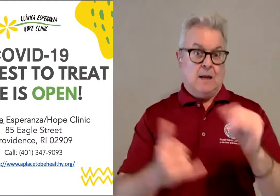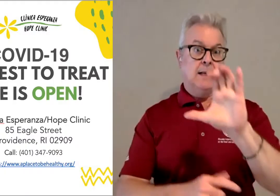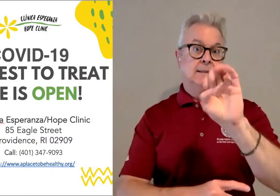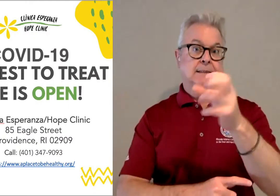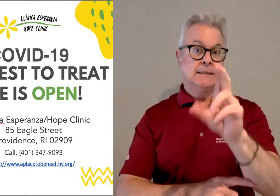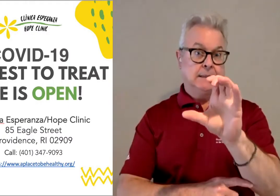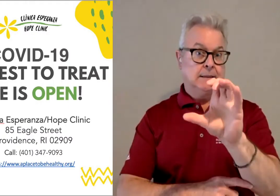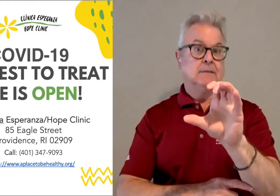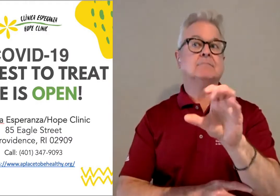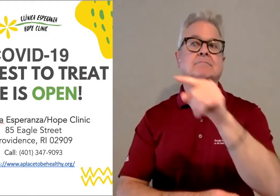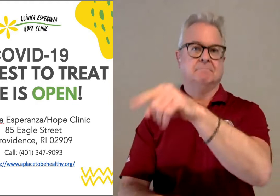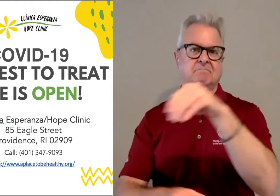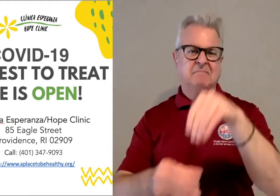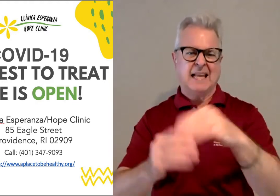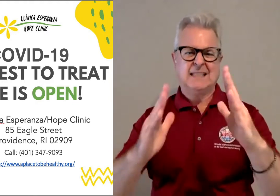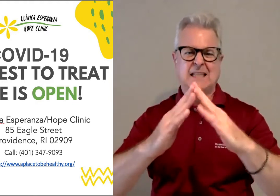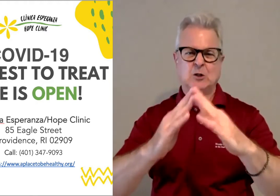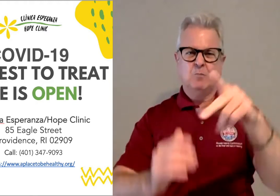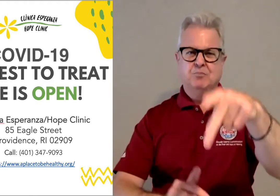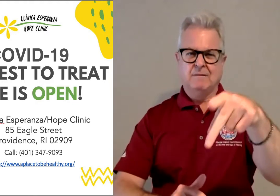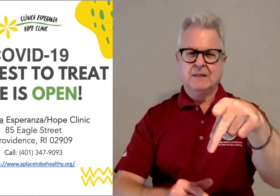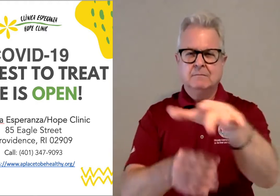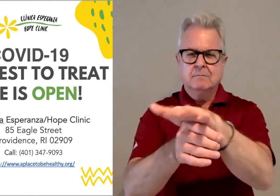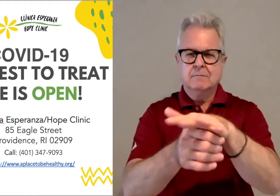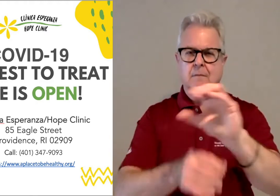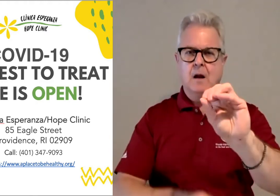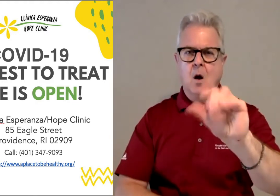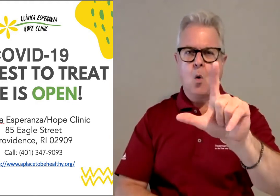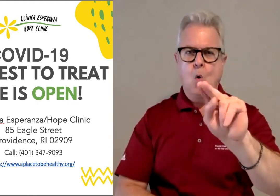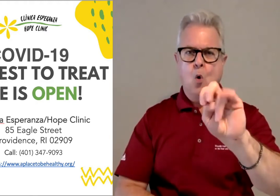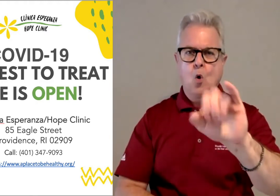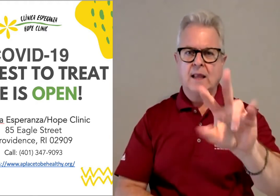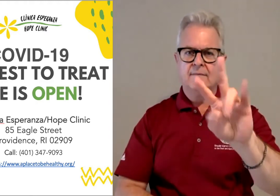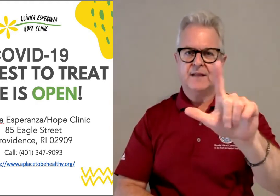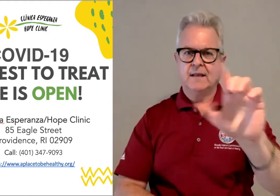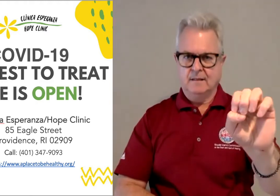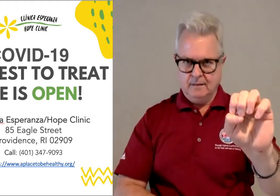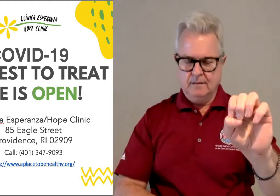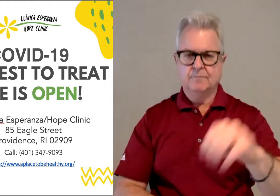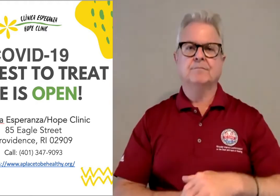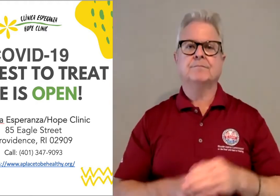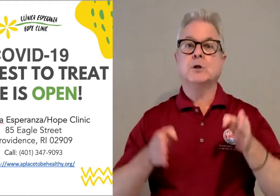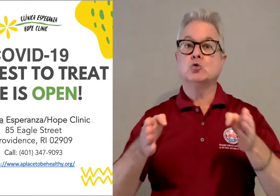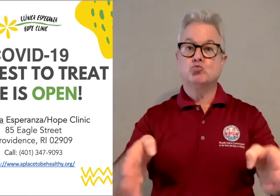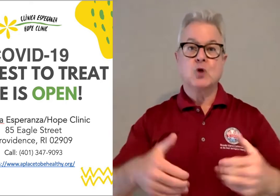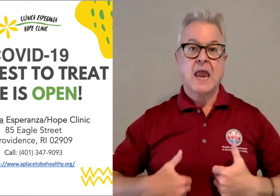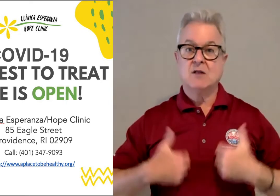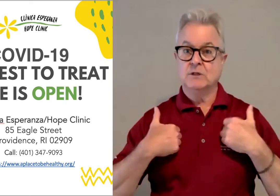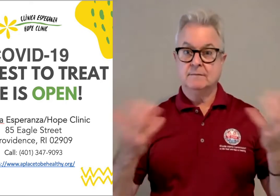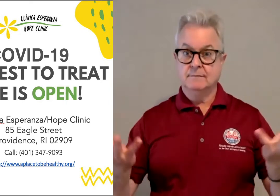Now, for now, CEHC is in the town of Providence, located in the Olneyville community. The